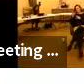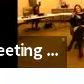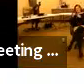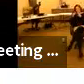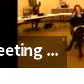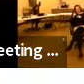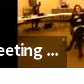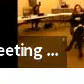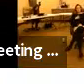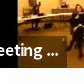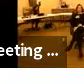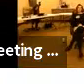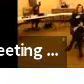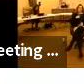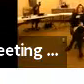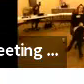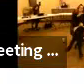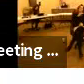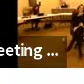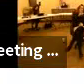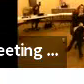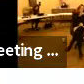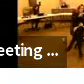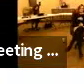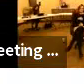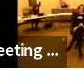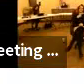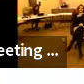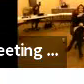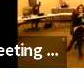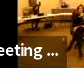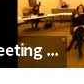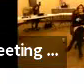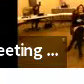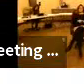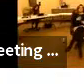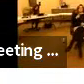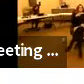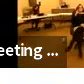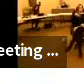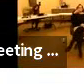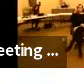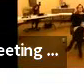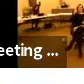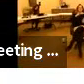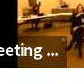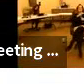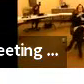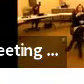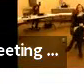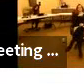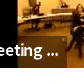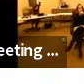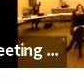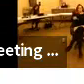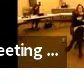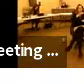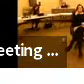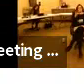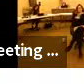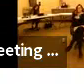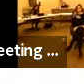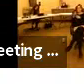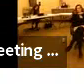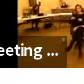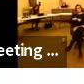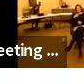proposing 63% green space on this project, which is an extraordinarily high number for development in an industrial district. I believe the